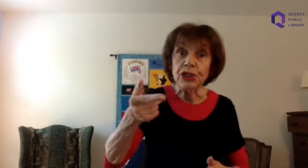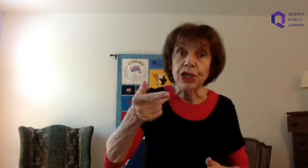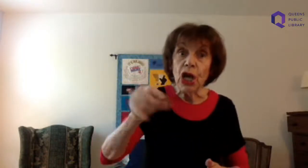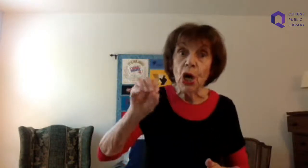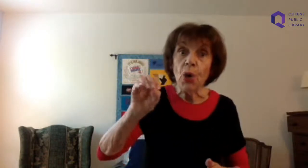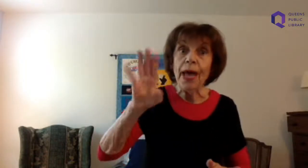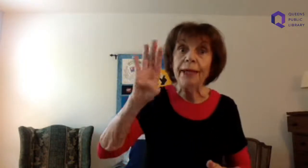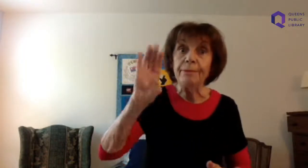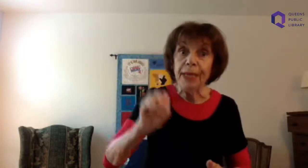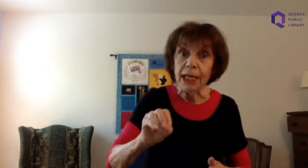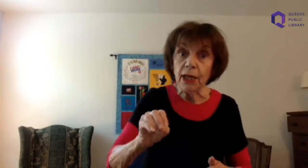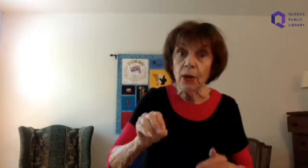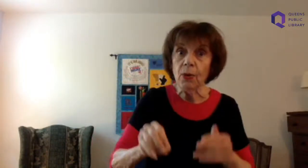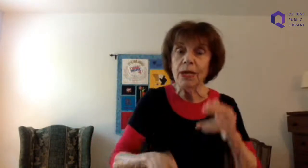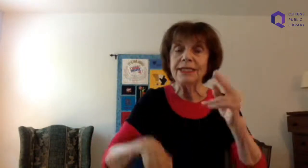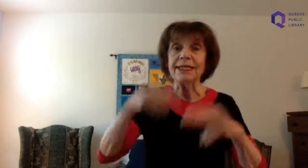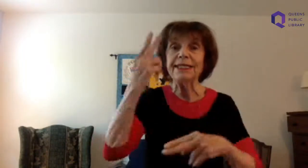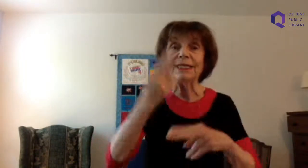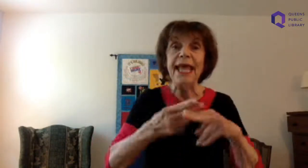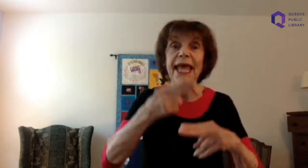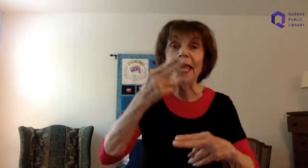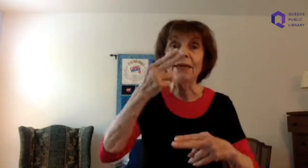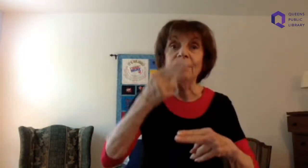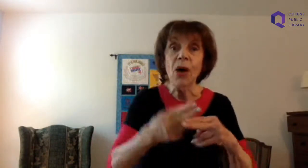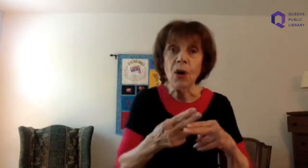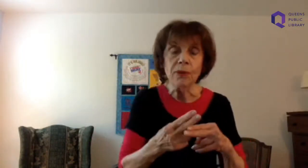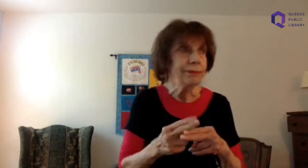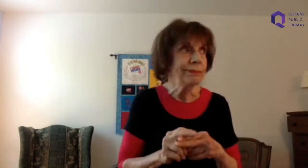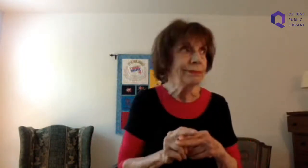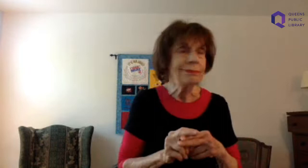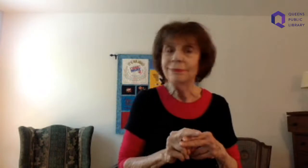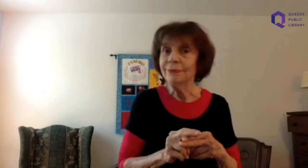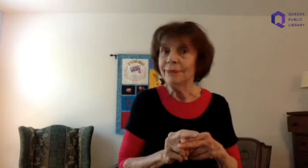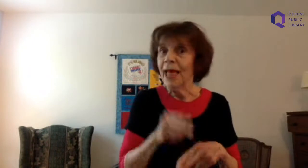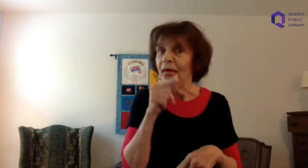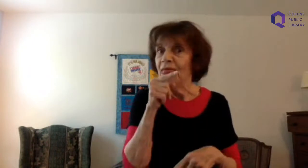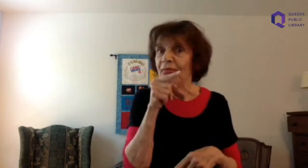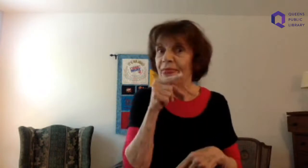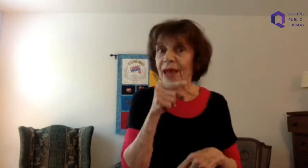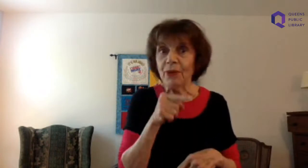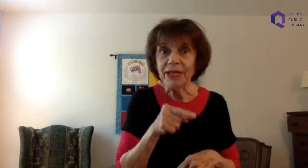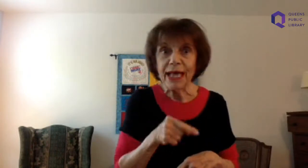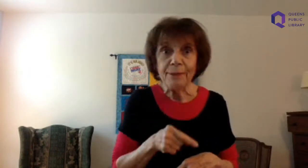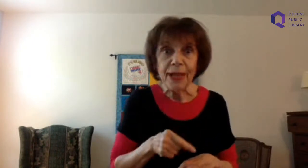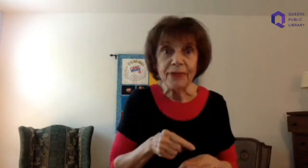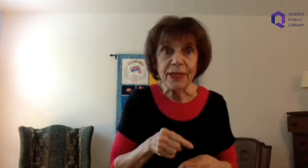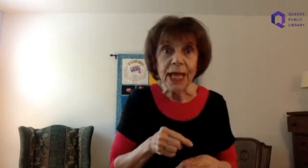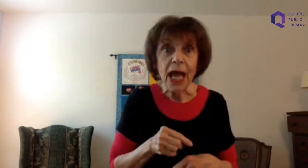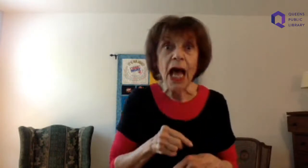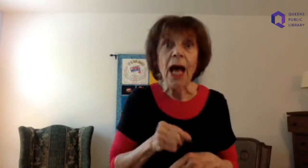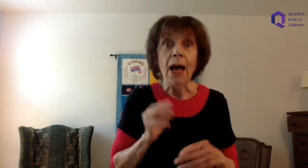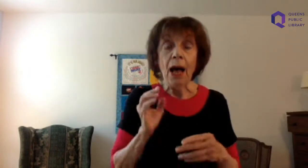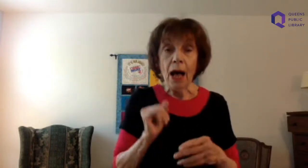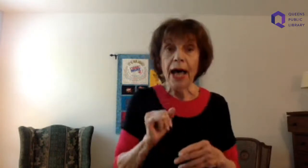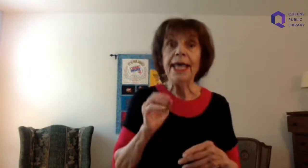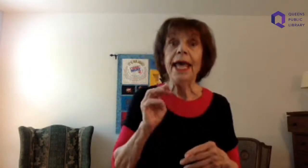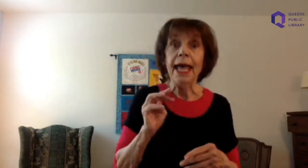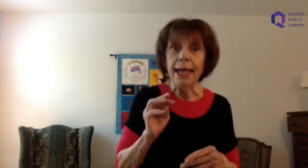N-G-O. And Bingo was his name. Oh, now we clap out the I,